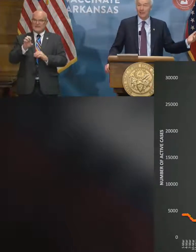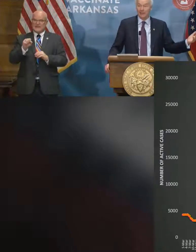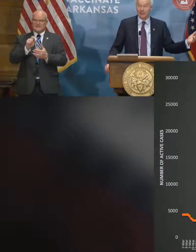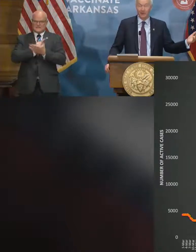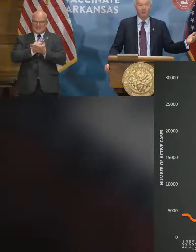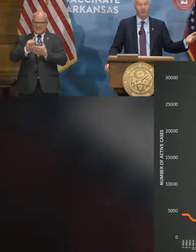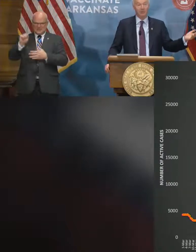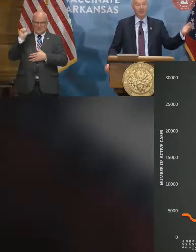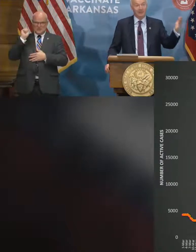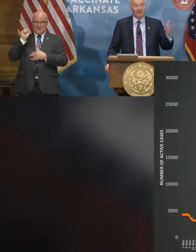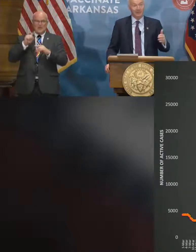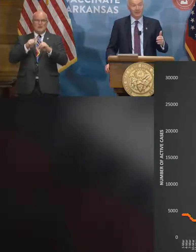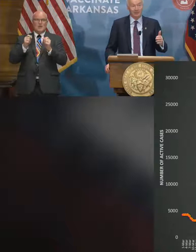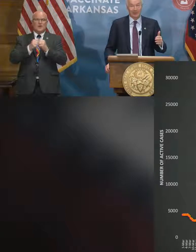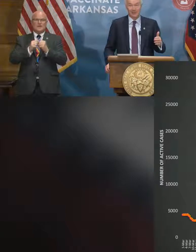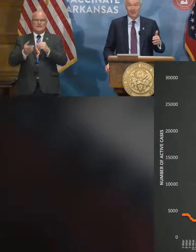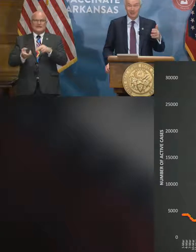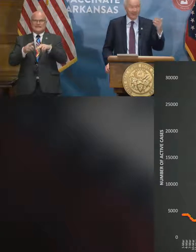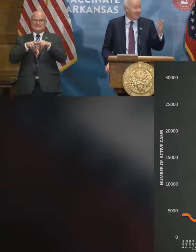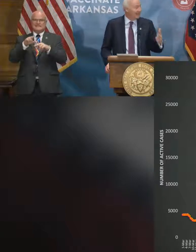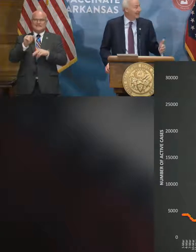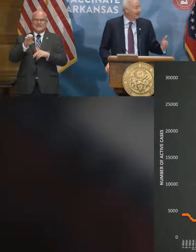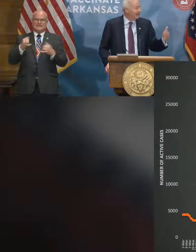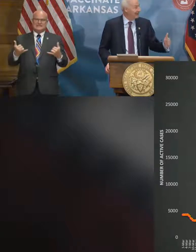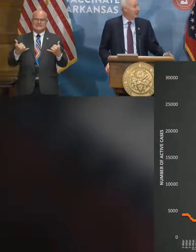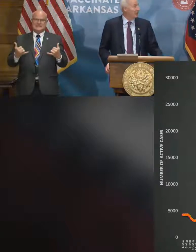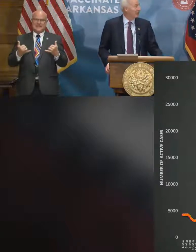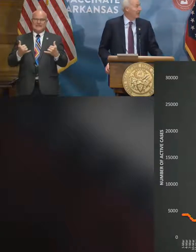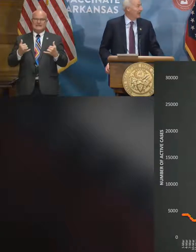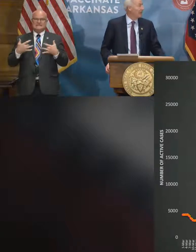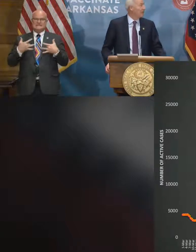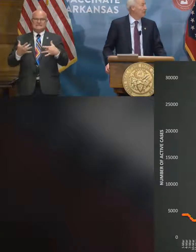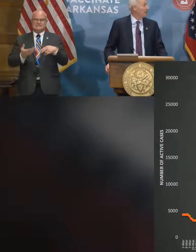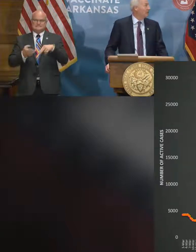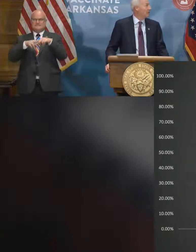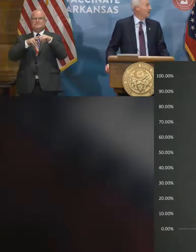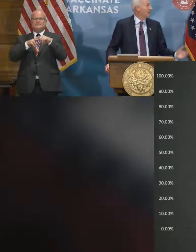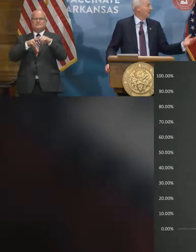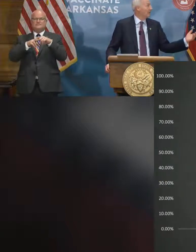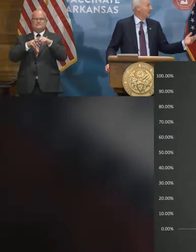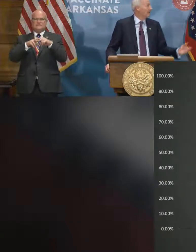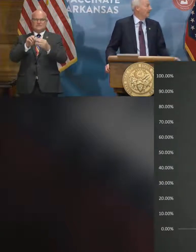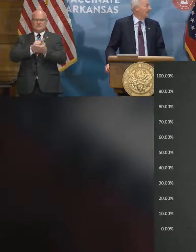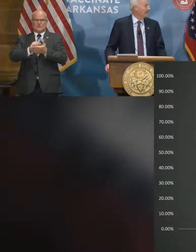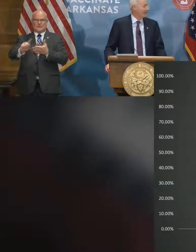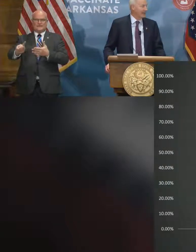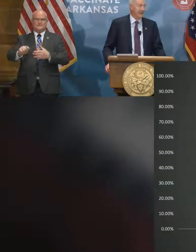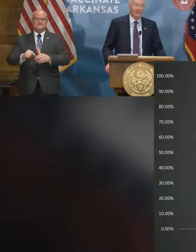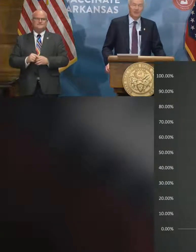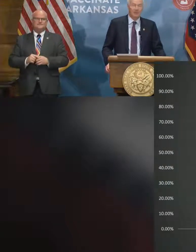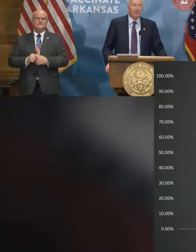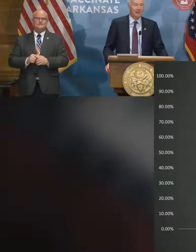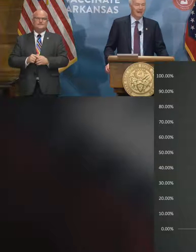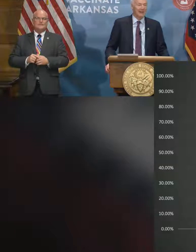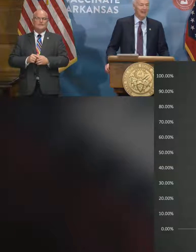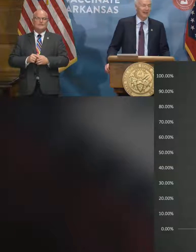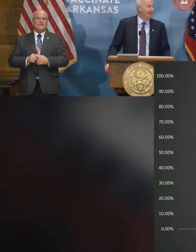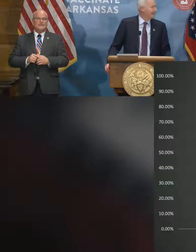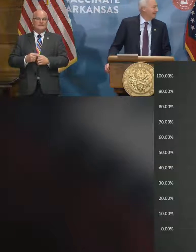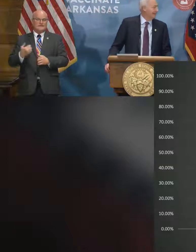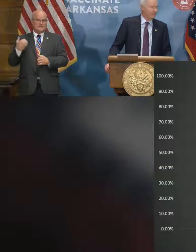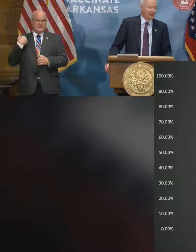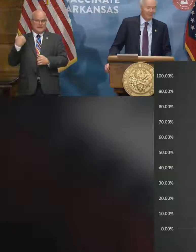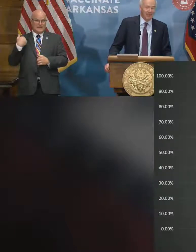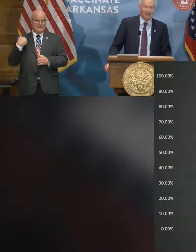over a week ago, but with the additional cases today, it's going to go back up over the course of the week. Again, just a reminder